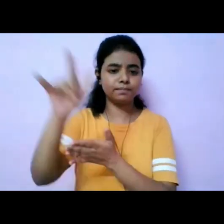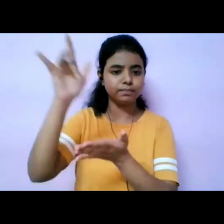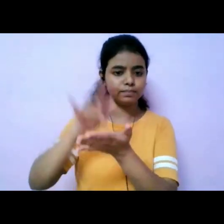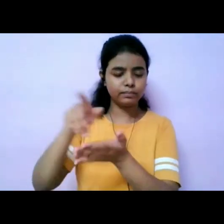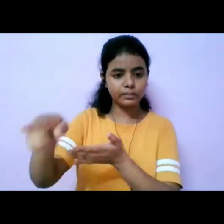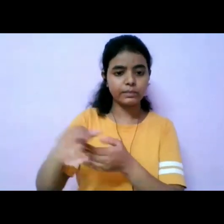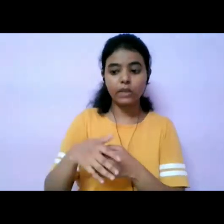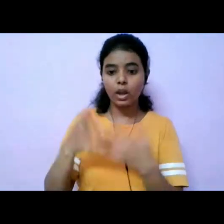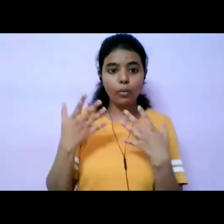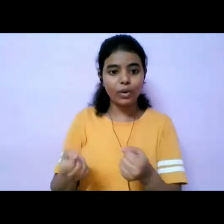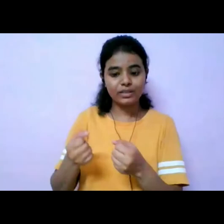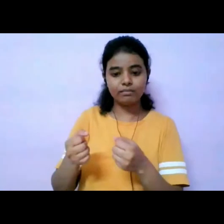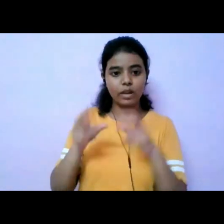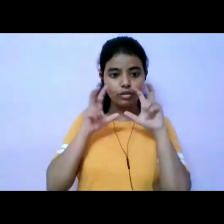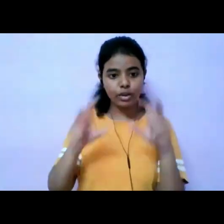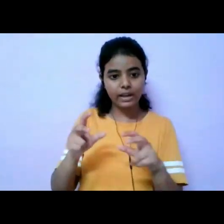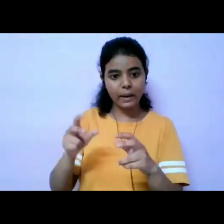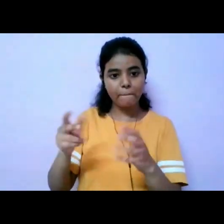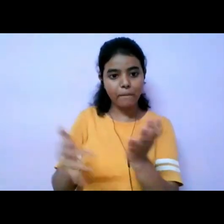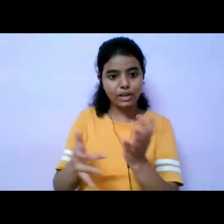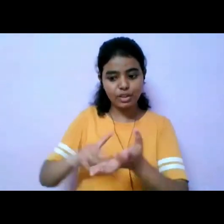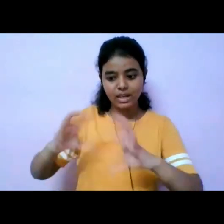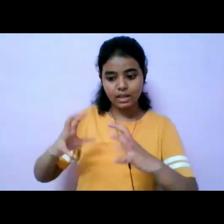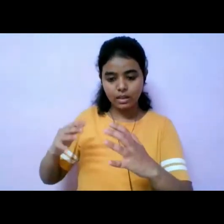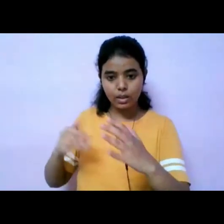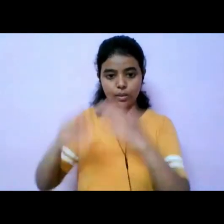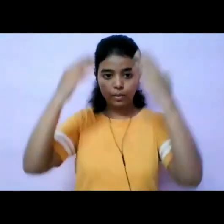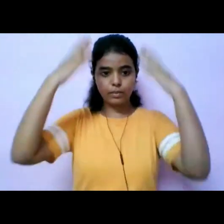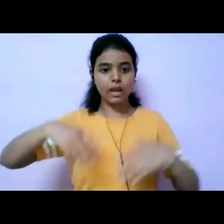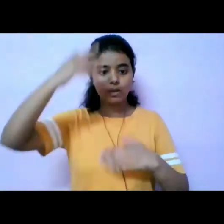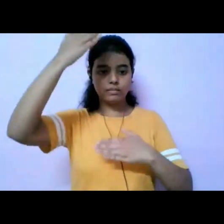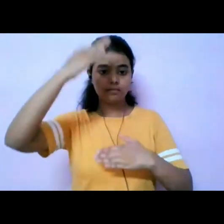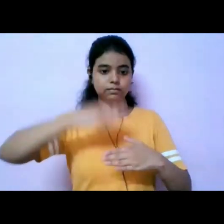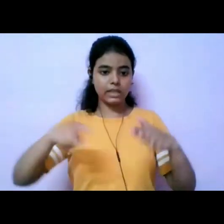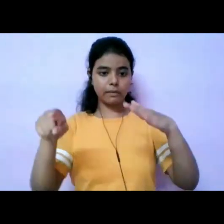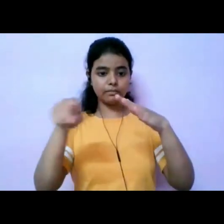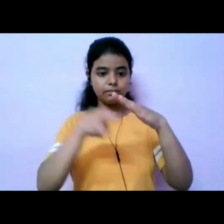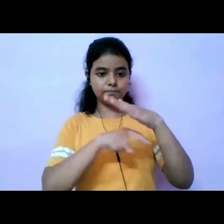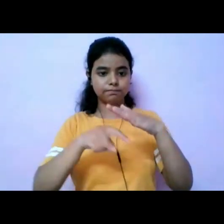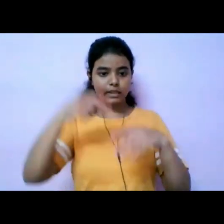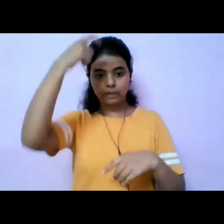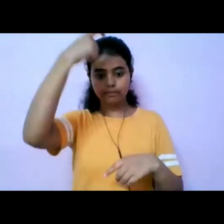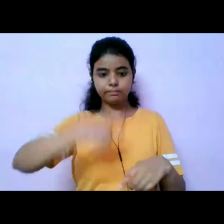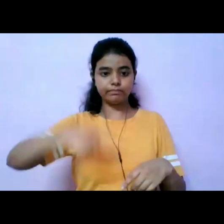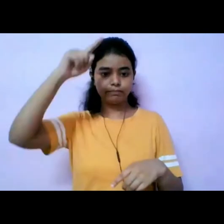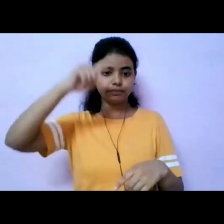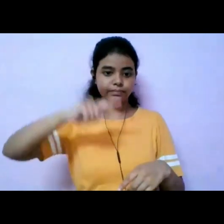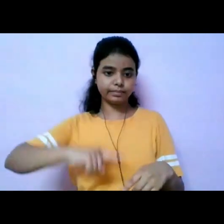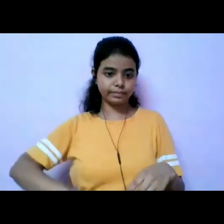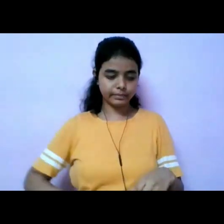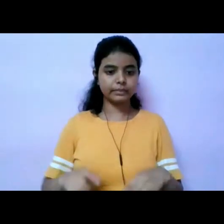the security machine, and they scan you in this big bubble machine, right?